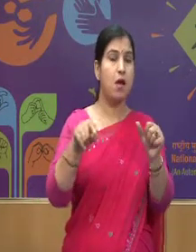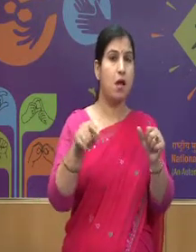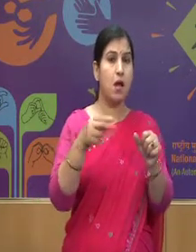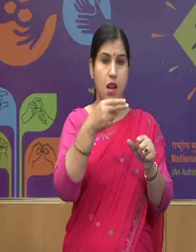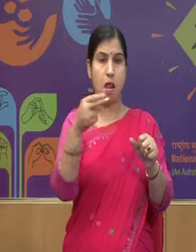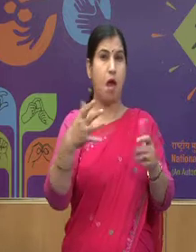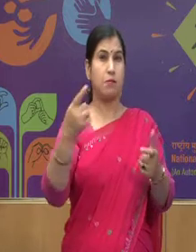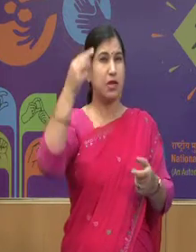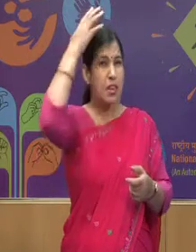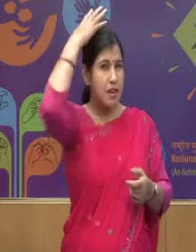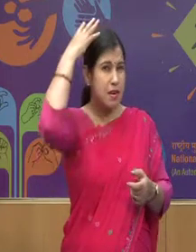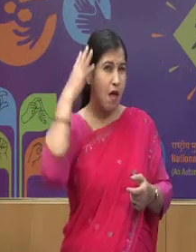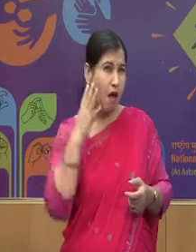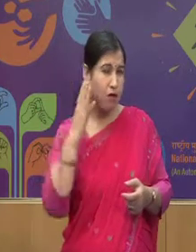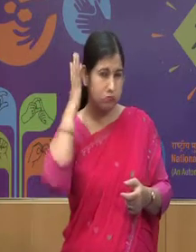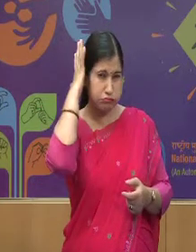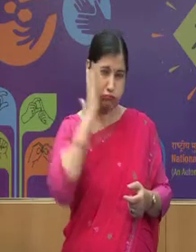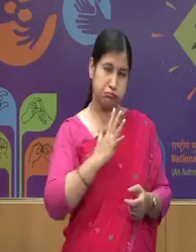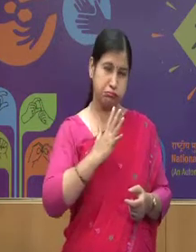Dark Continent.